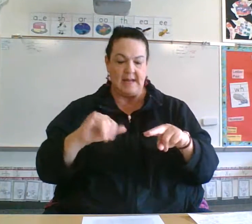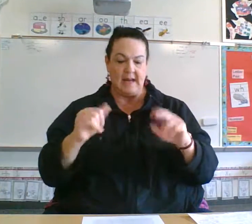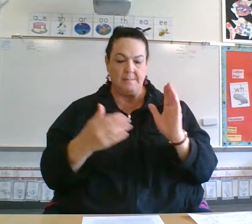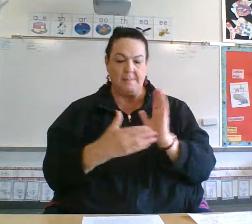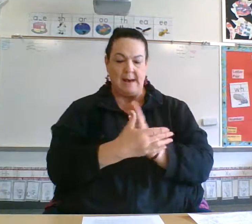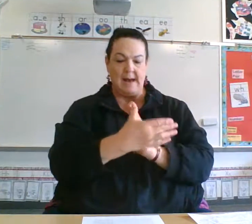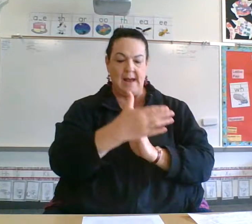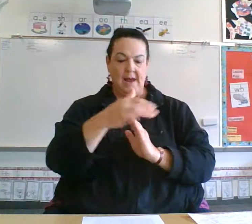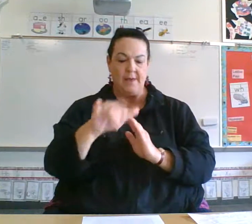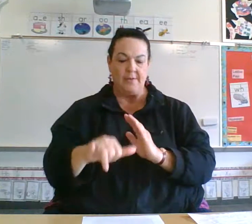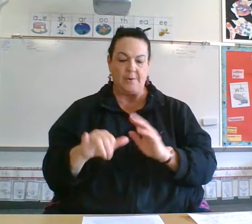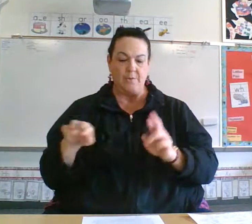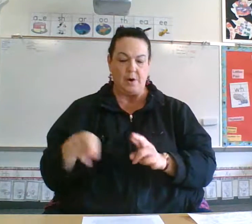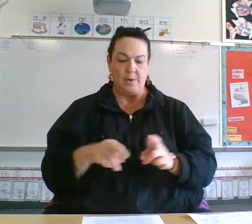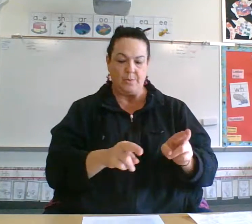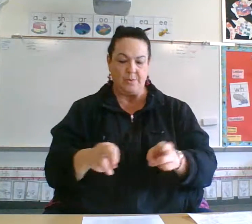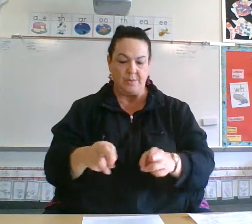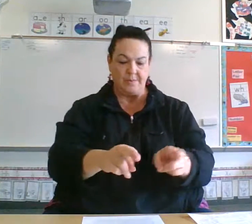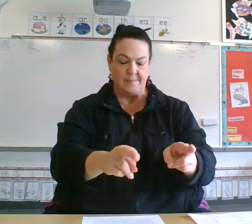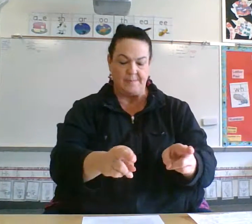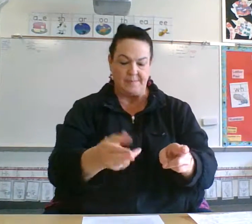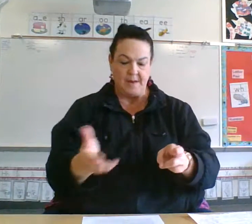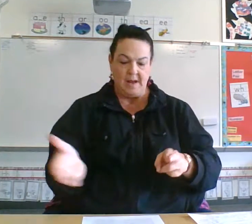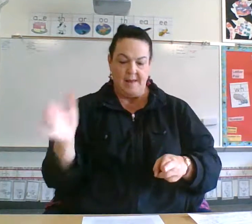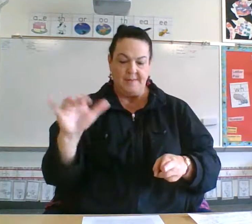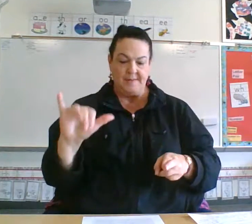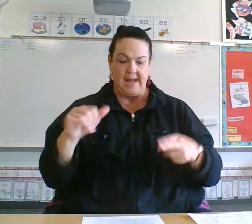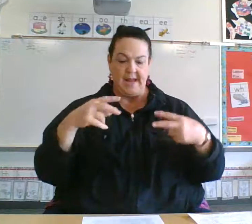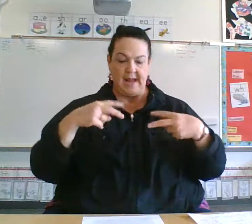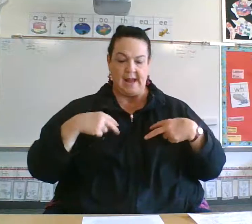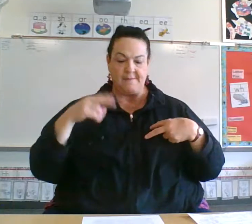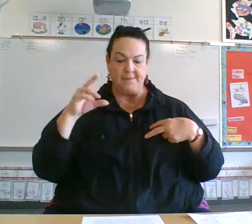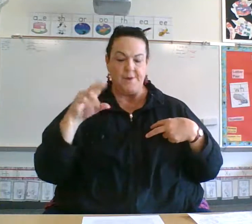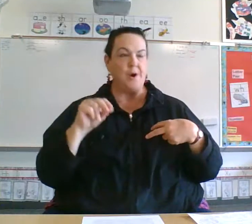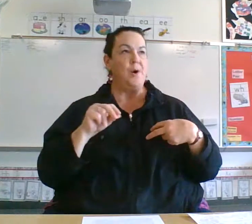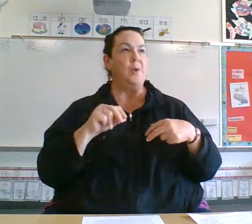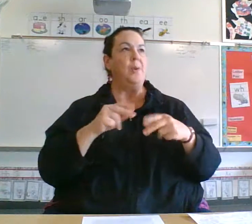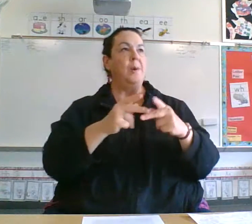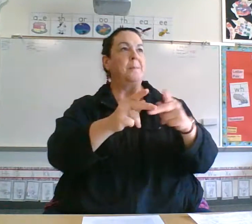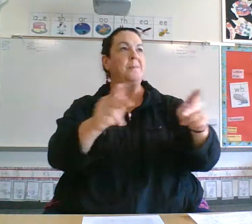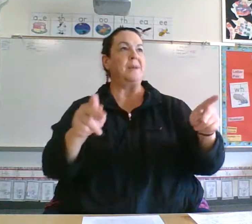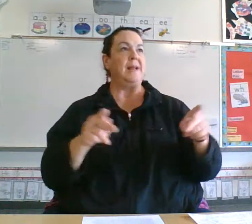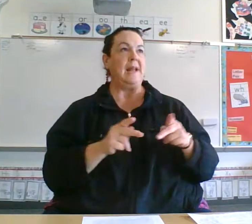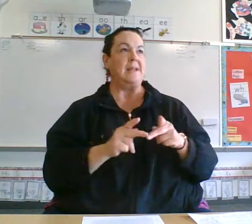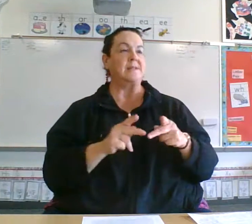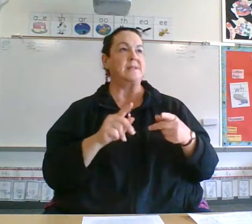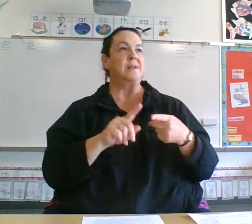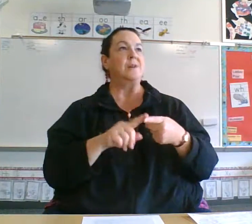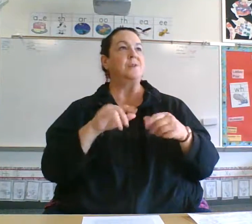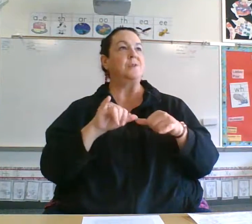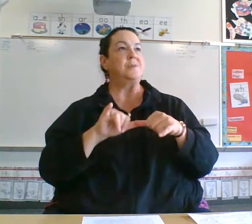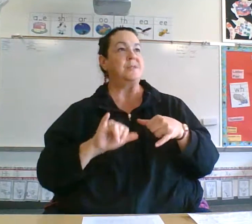sitting by the road. They have no place to